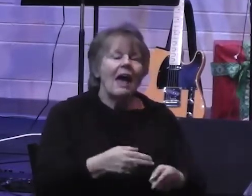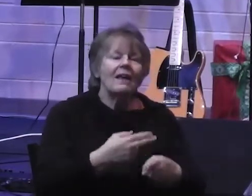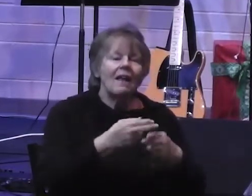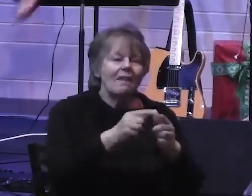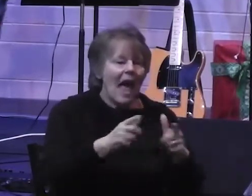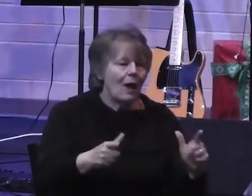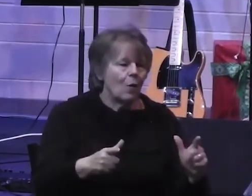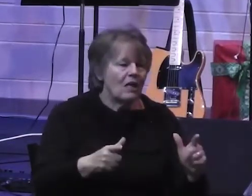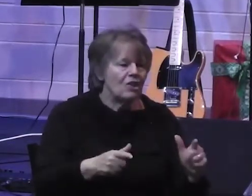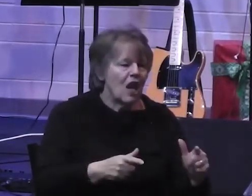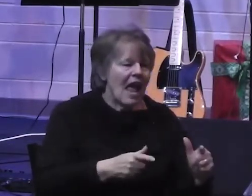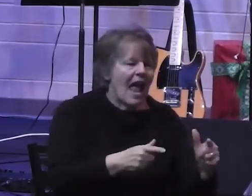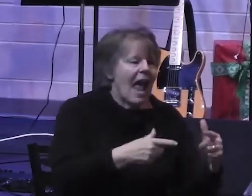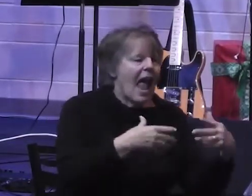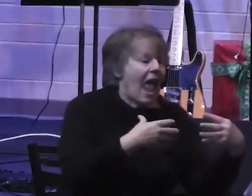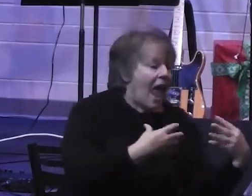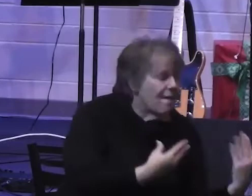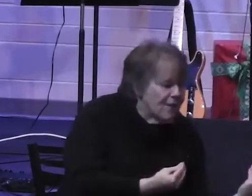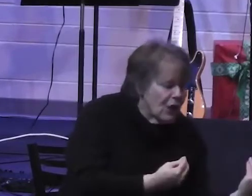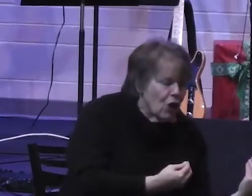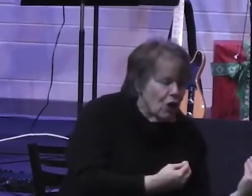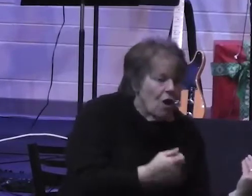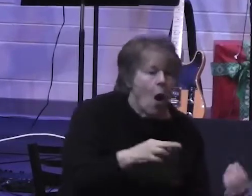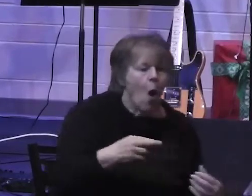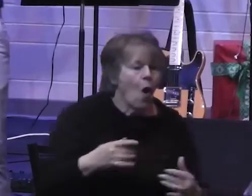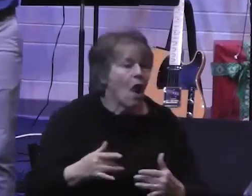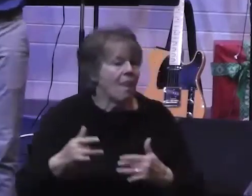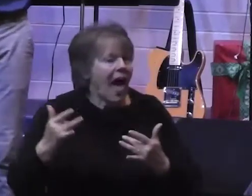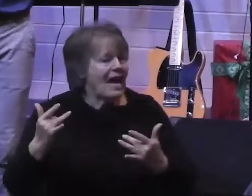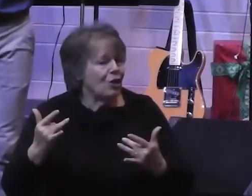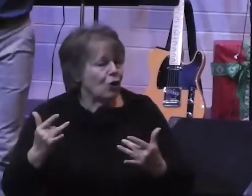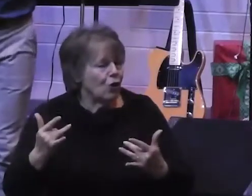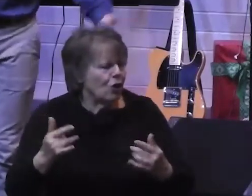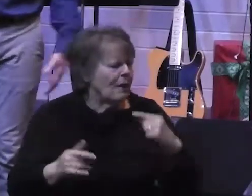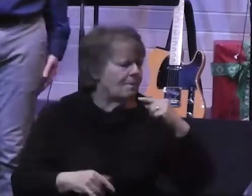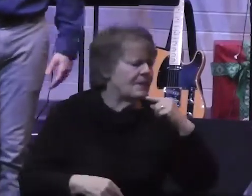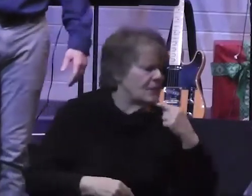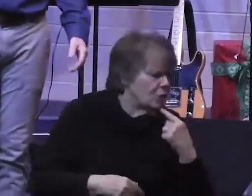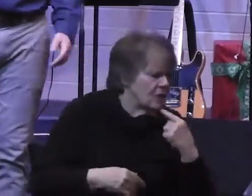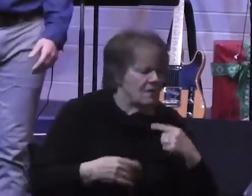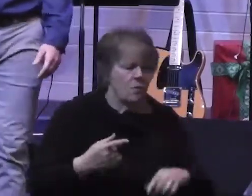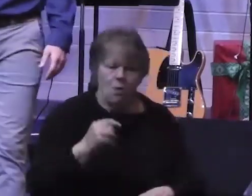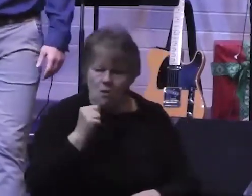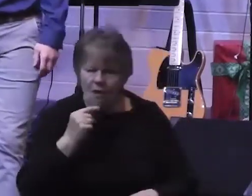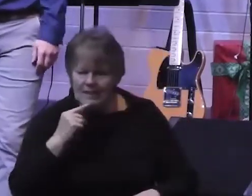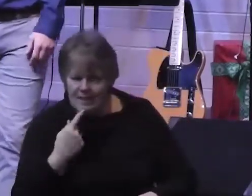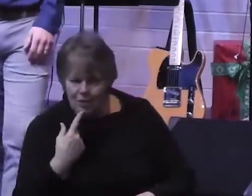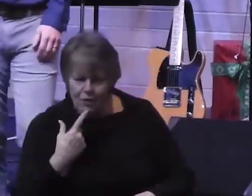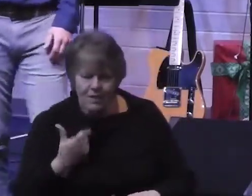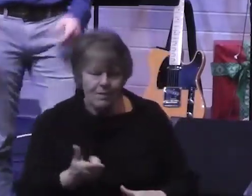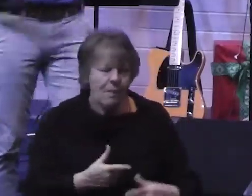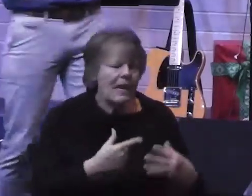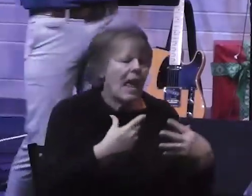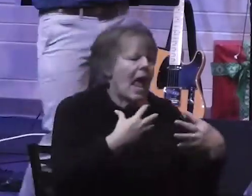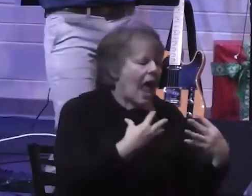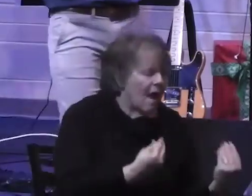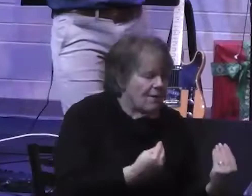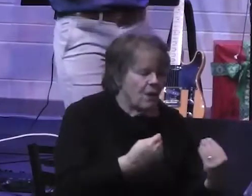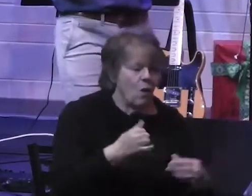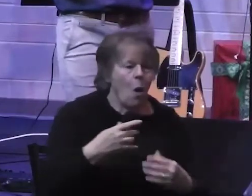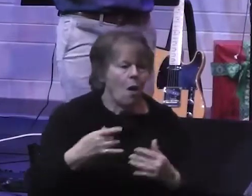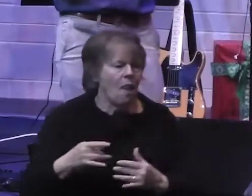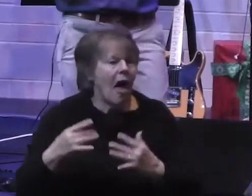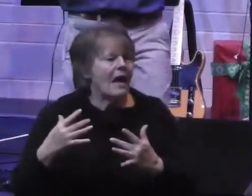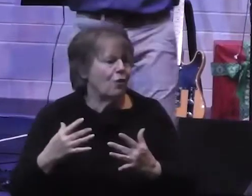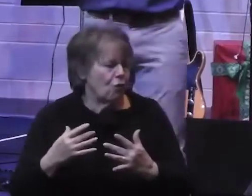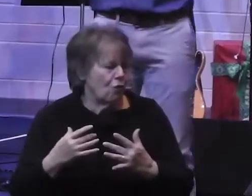or lighter laws. Some laws were heavier than others, and other laws were lighter than others. And